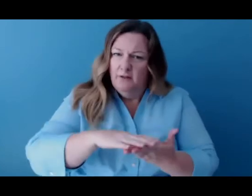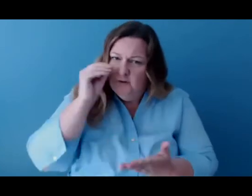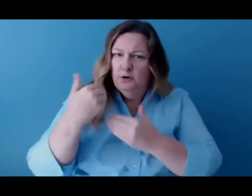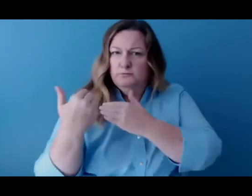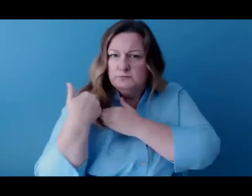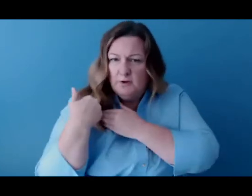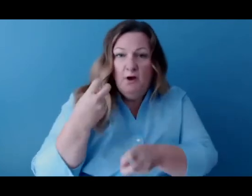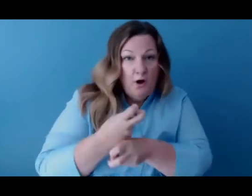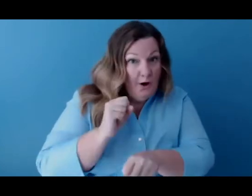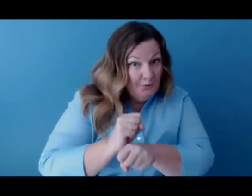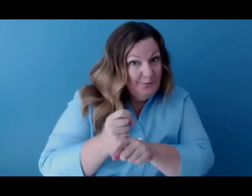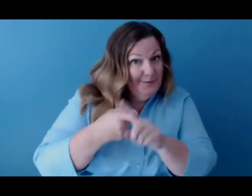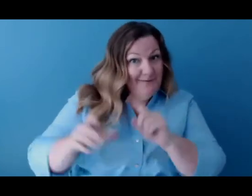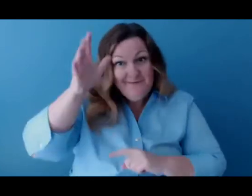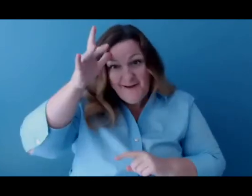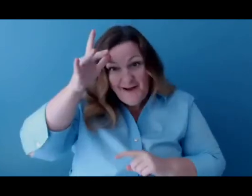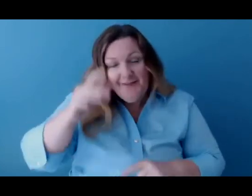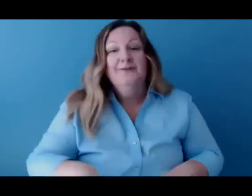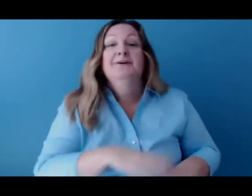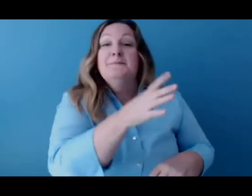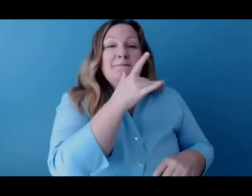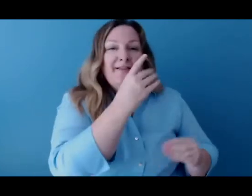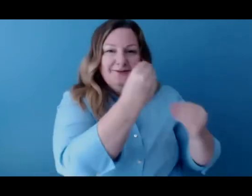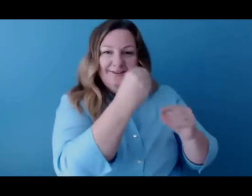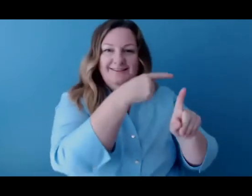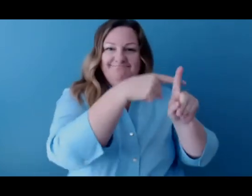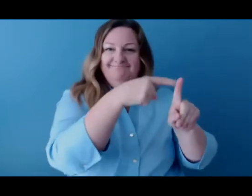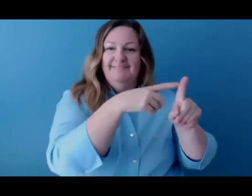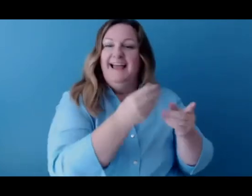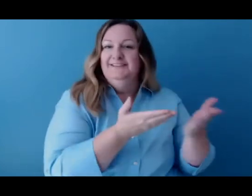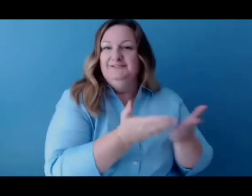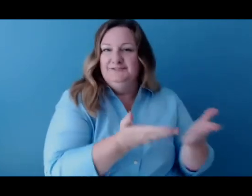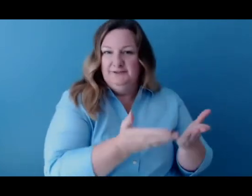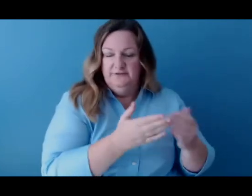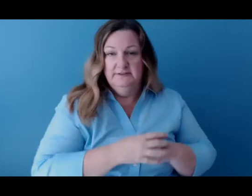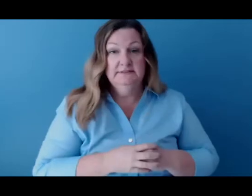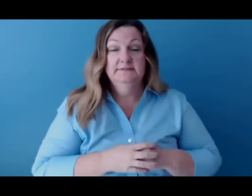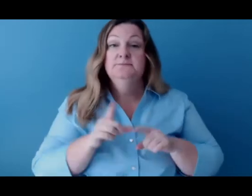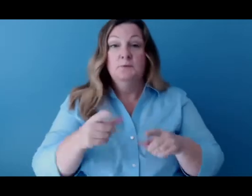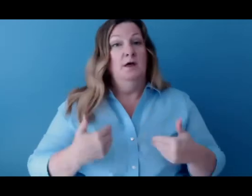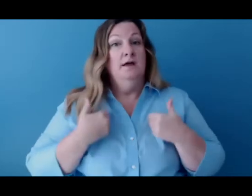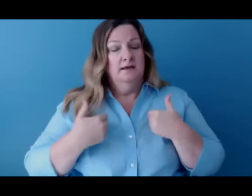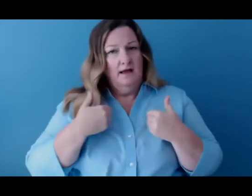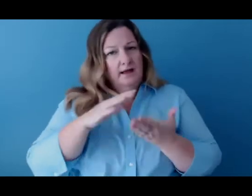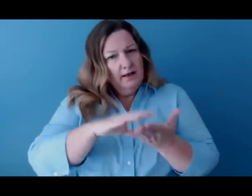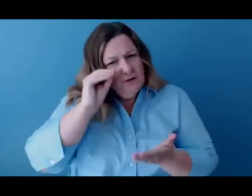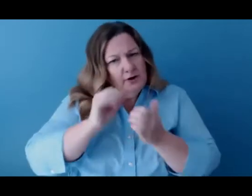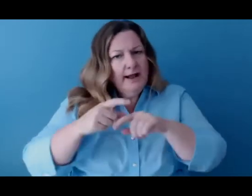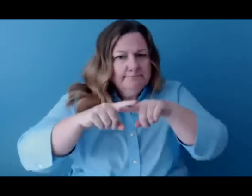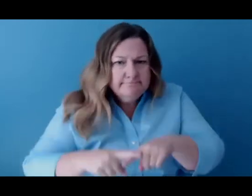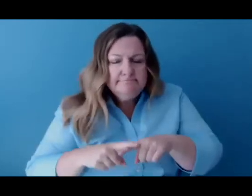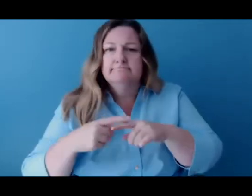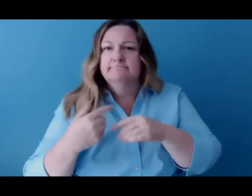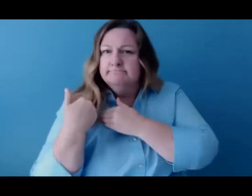and optimism and service from his mom. As a young man, sports taught him the importance of relying on teammates and how